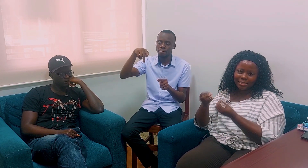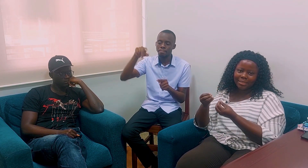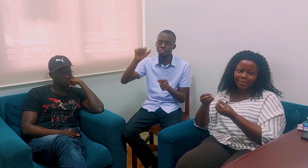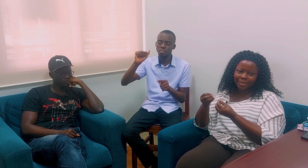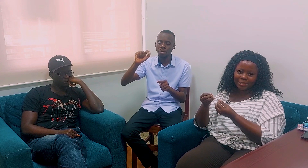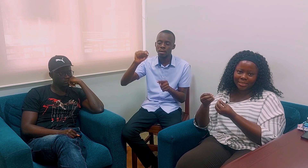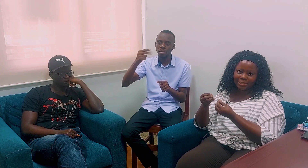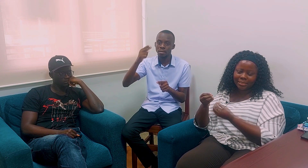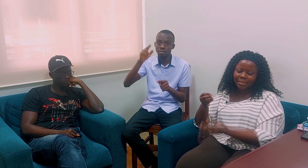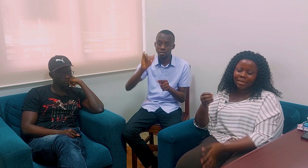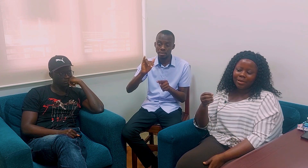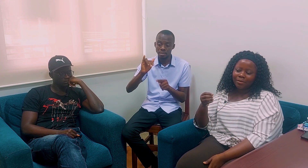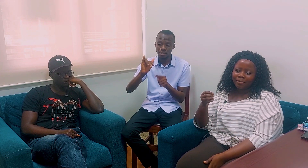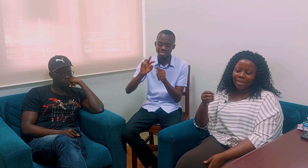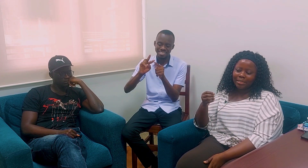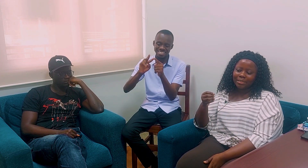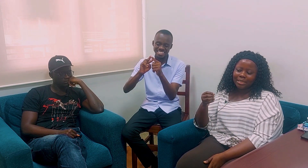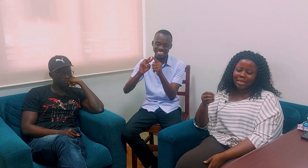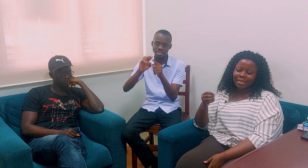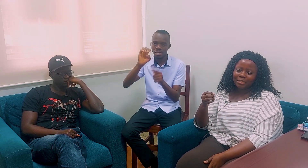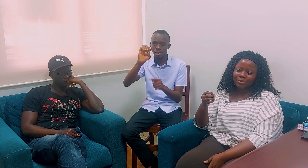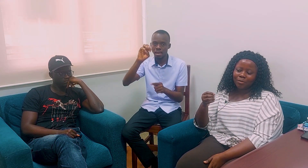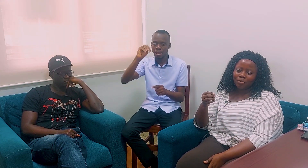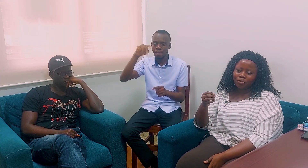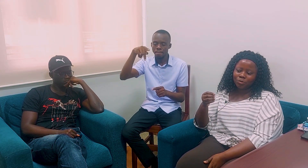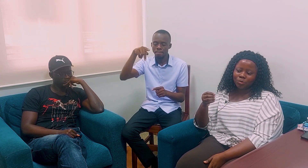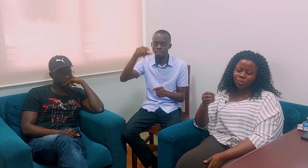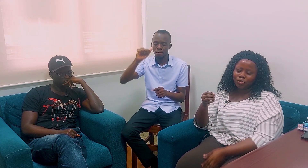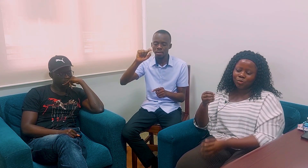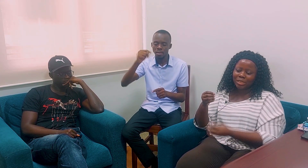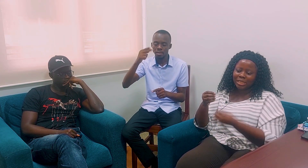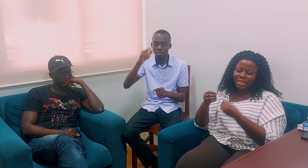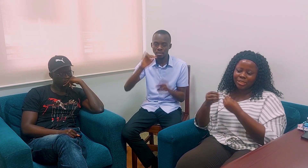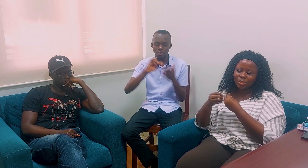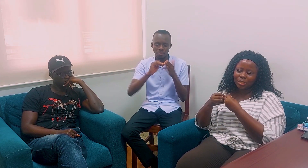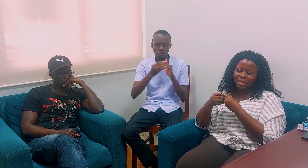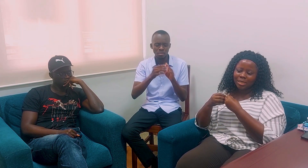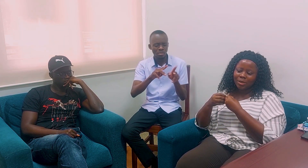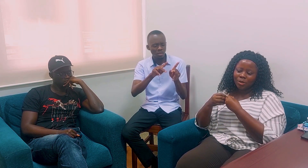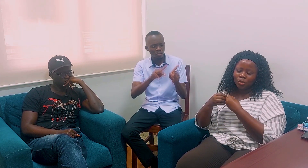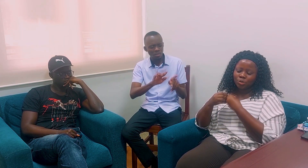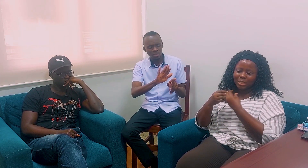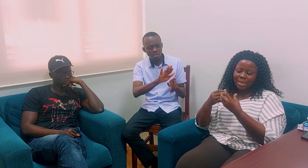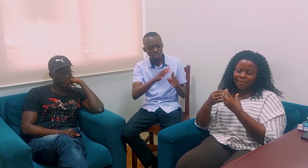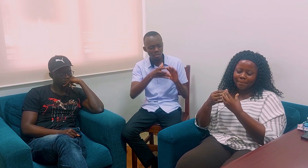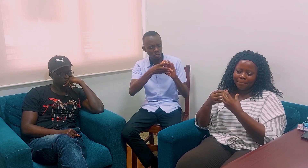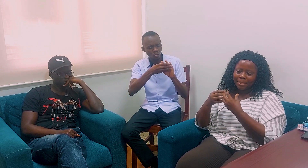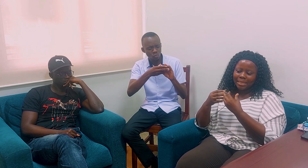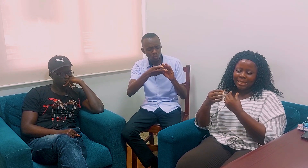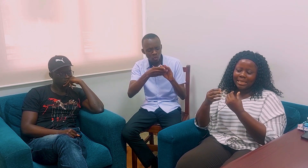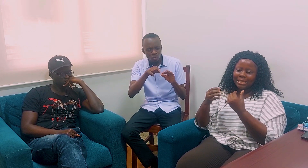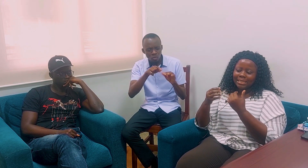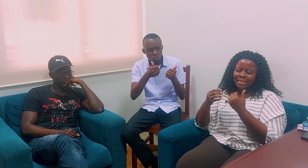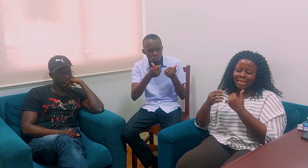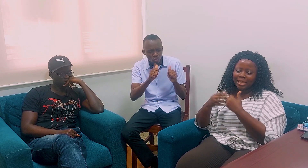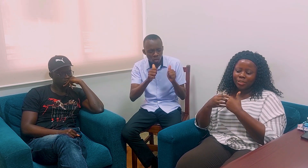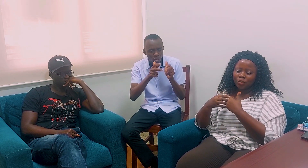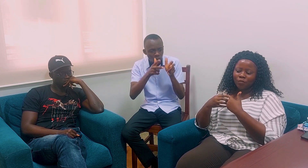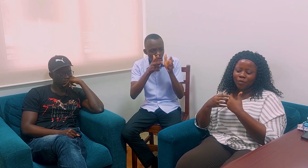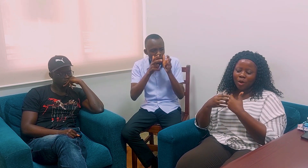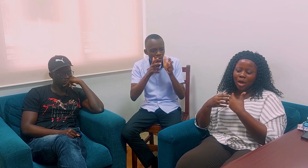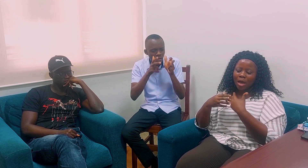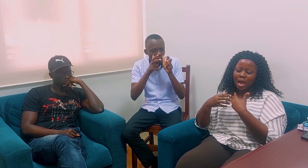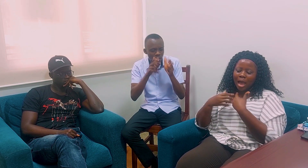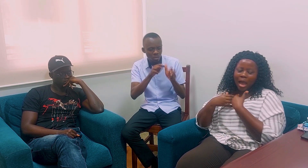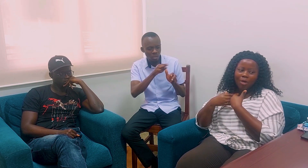and see the person, right? And also to relate to them in the light